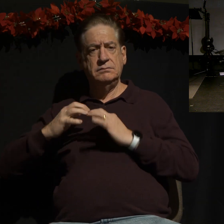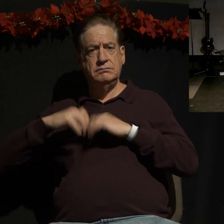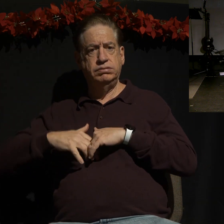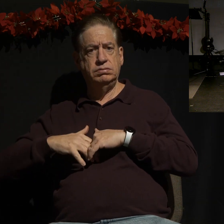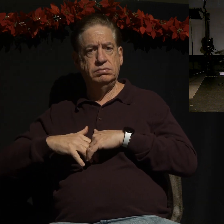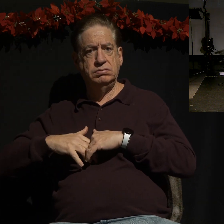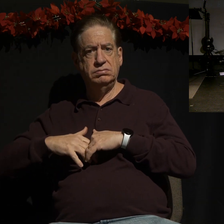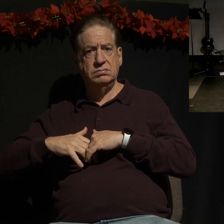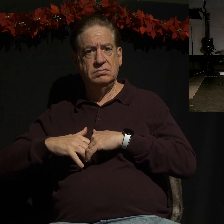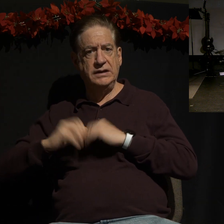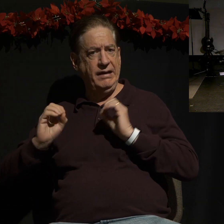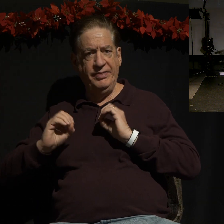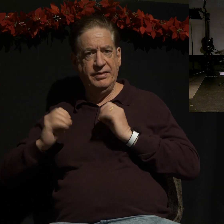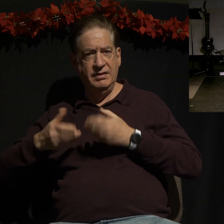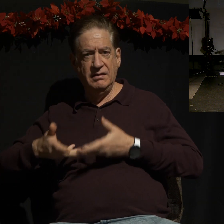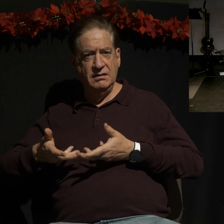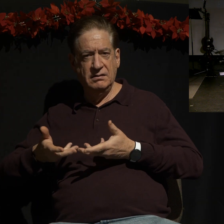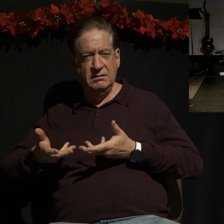ruins.